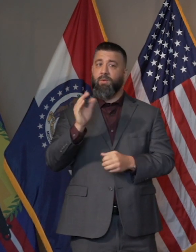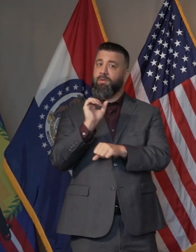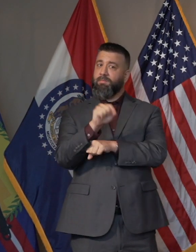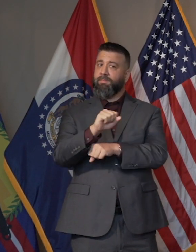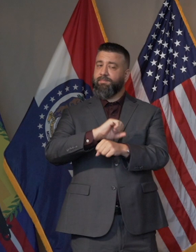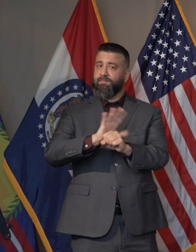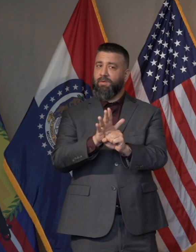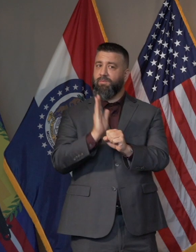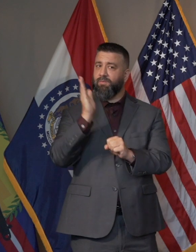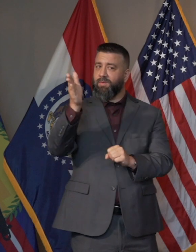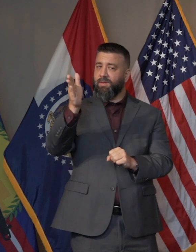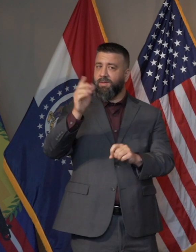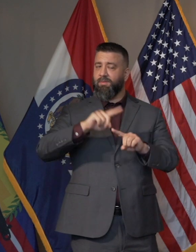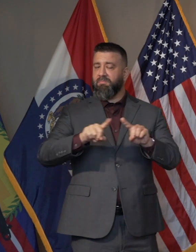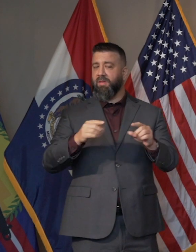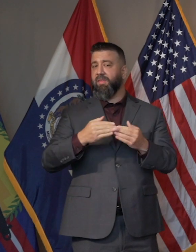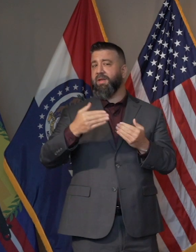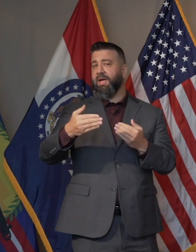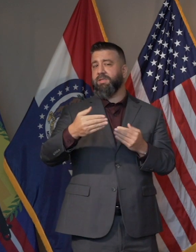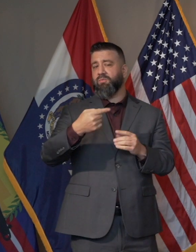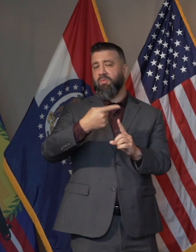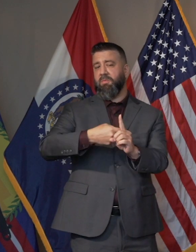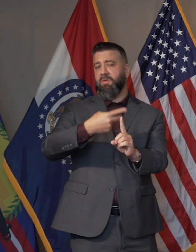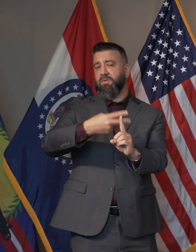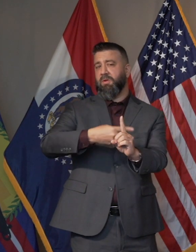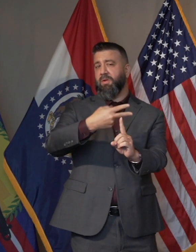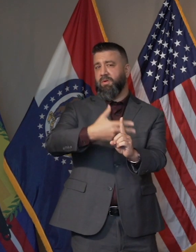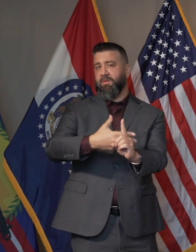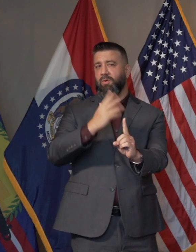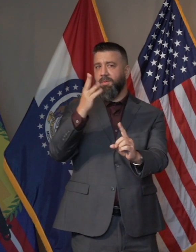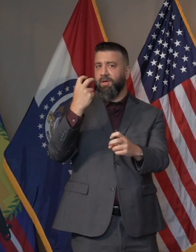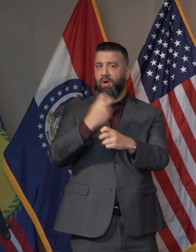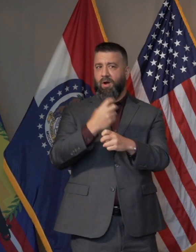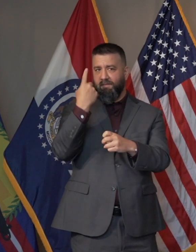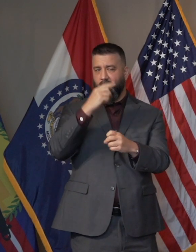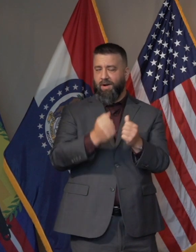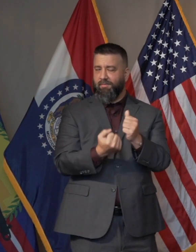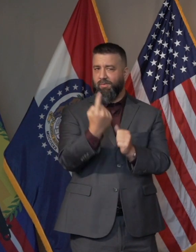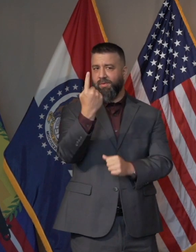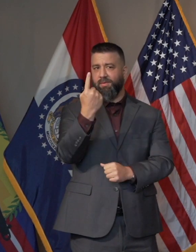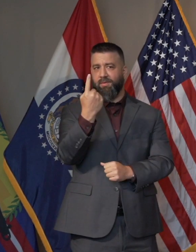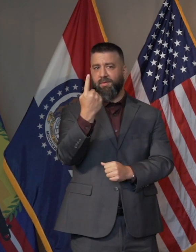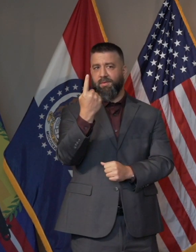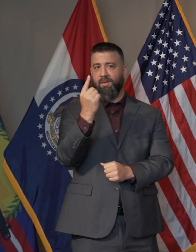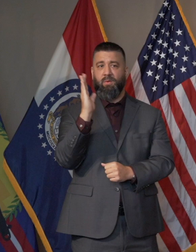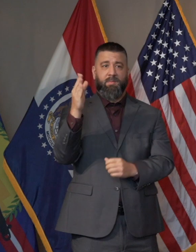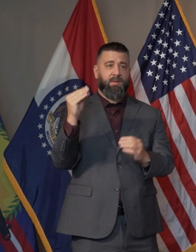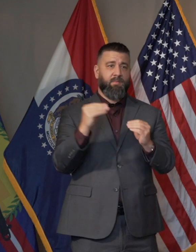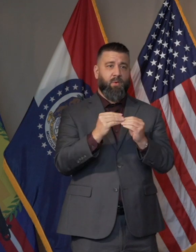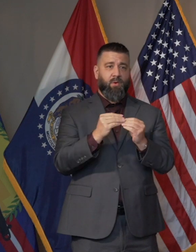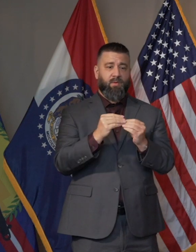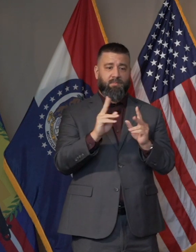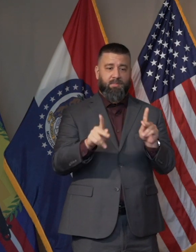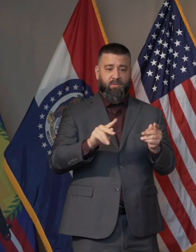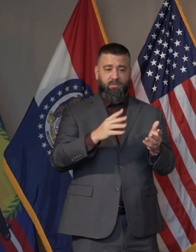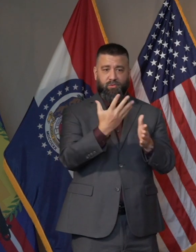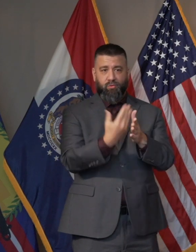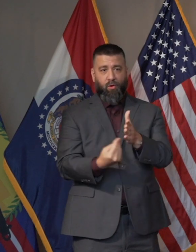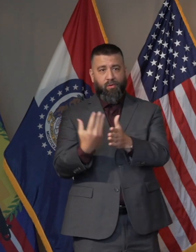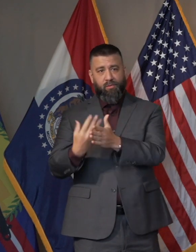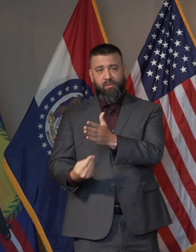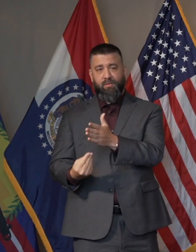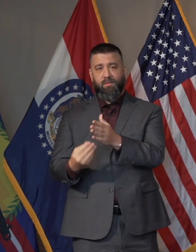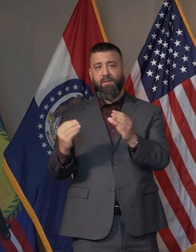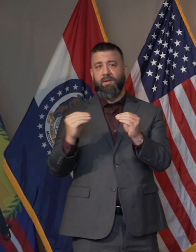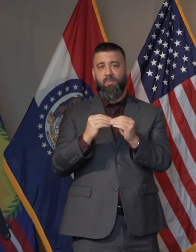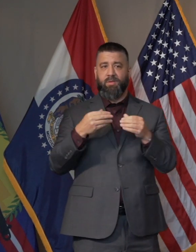will get there. But the next few months is going to be very difficult for everyone. There will be a great deal more loss of life, and there will be a